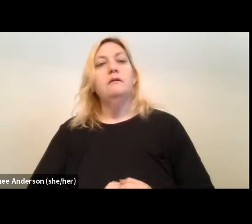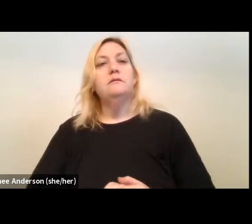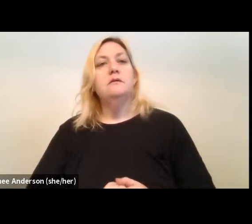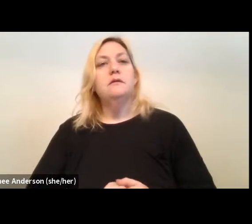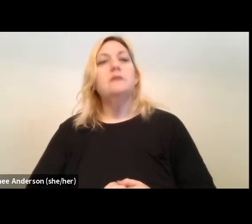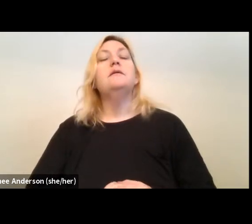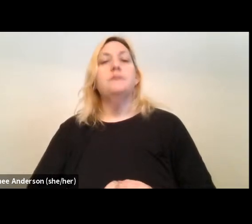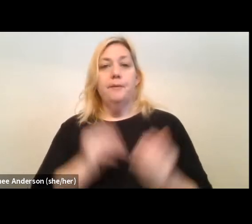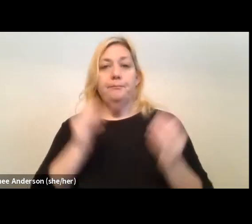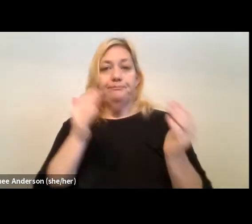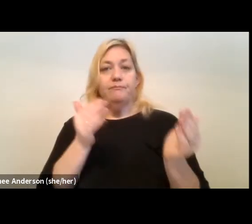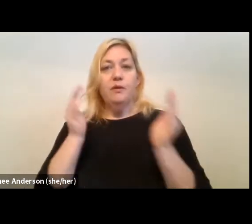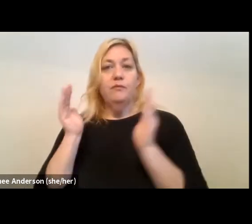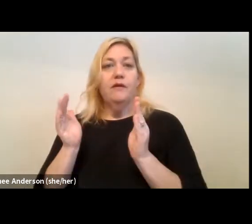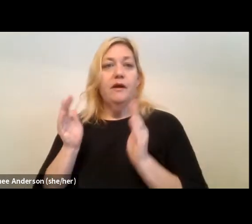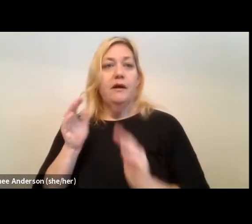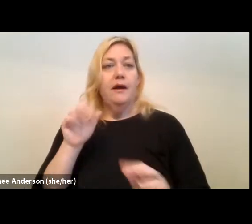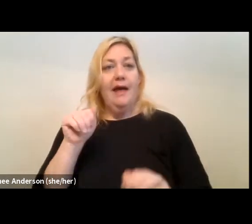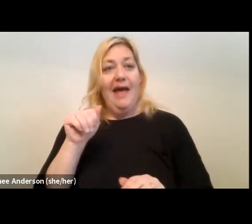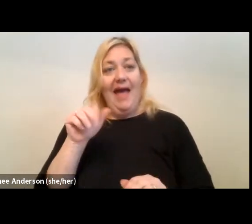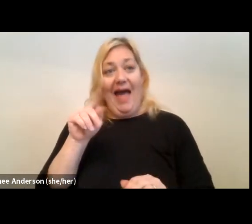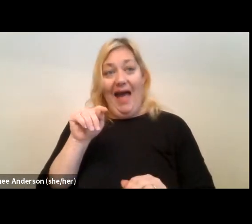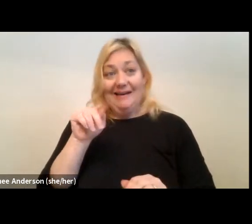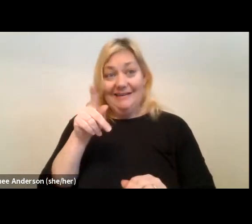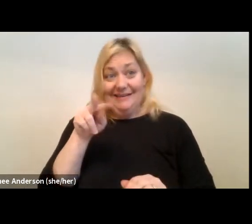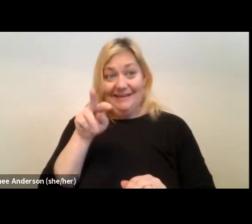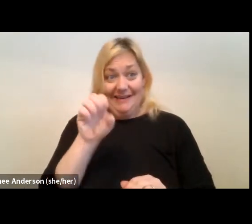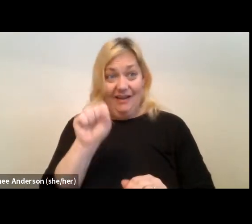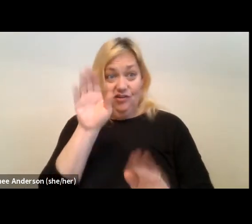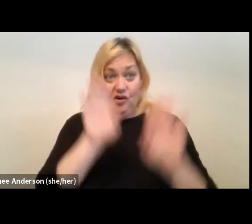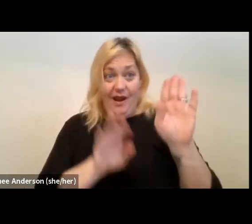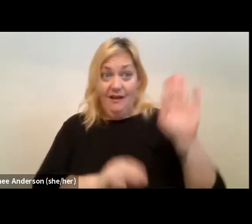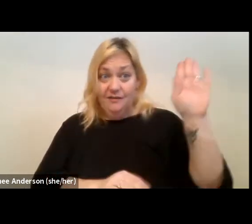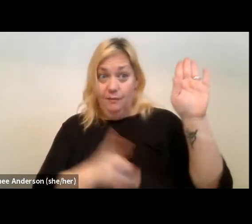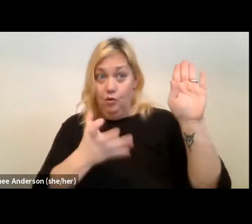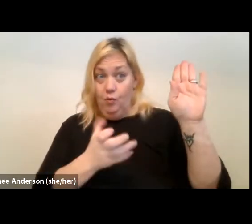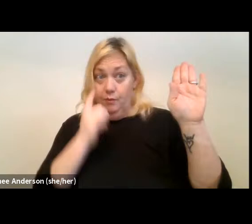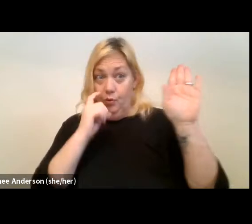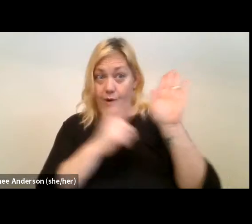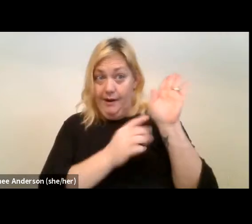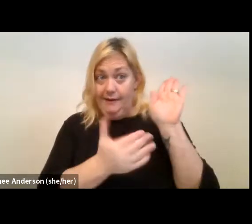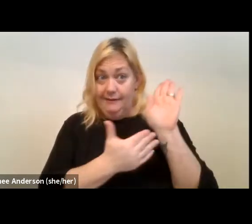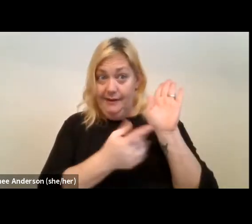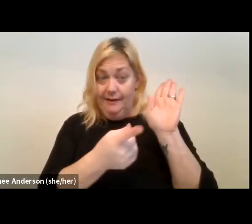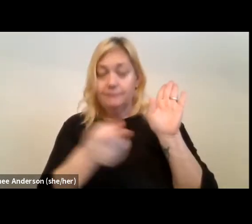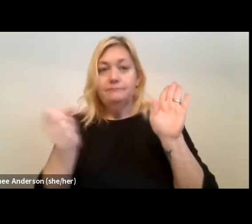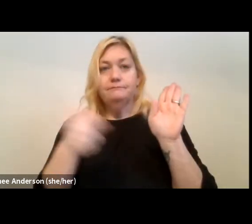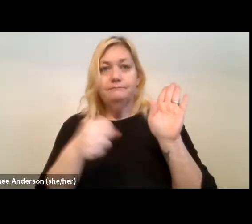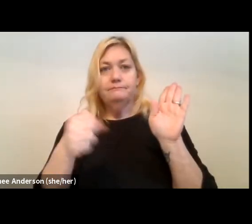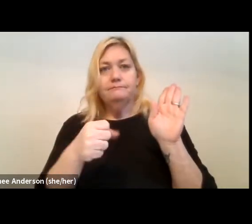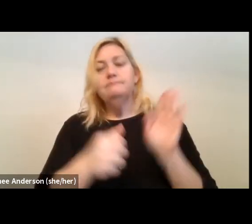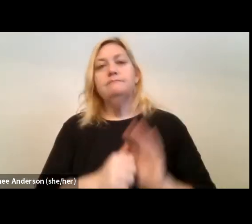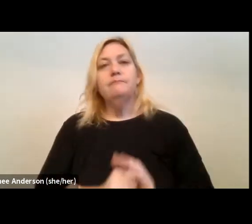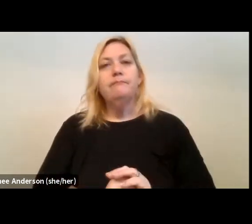All right, let's move on. Mr. Atkins, your hand is still up. You want to seek to be recognized again? All right, please unmute Mr.